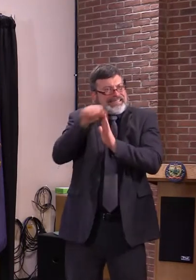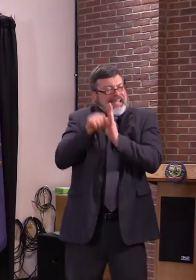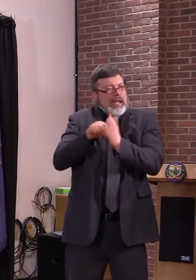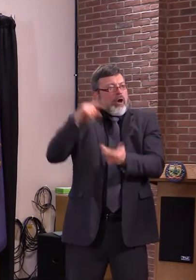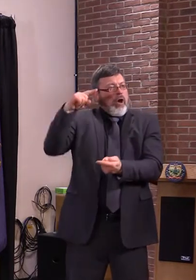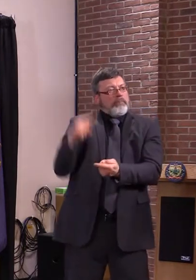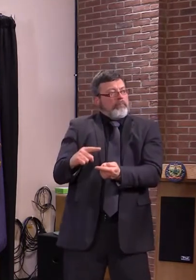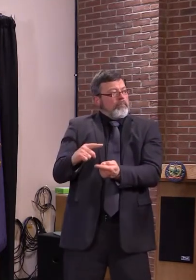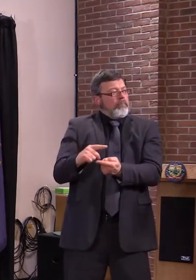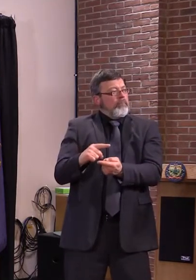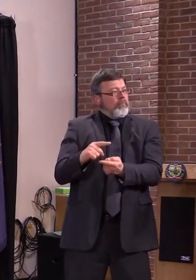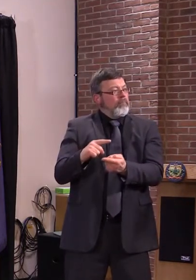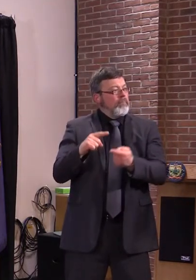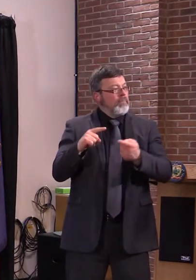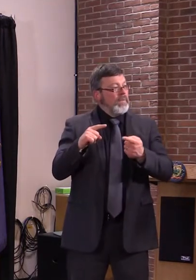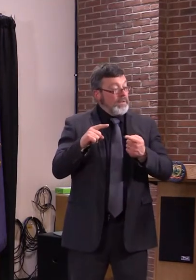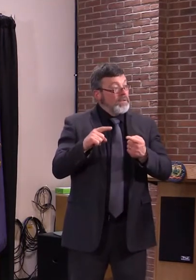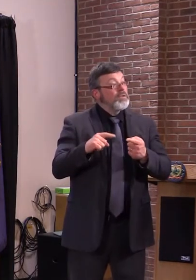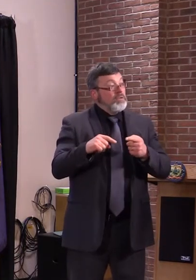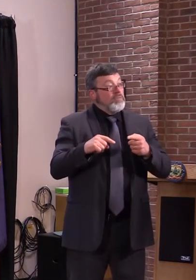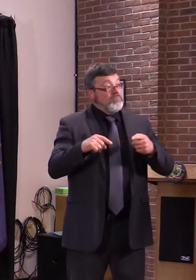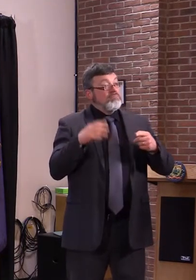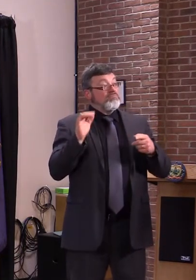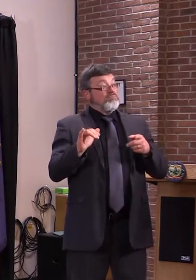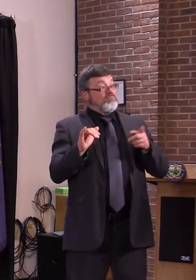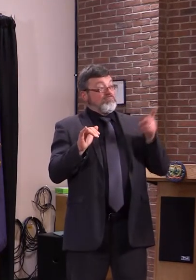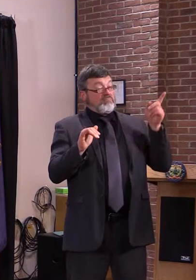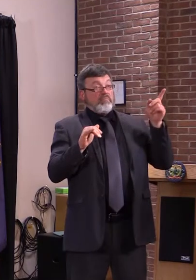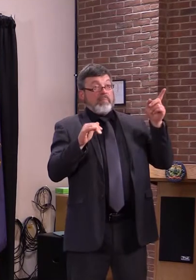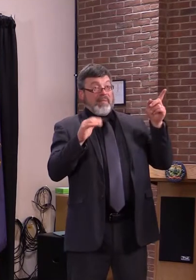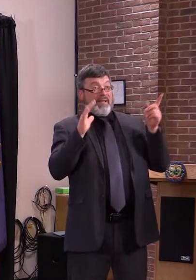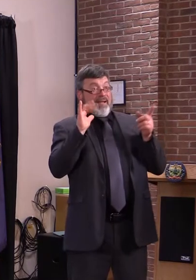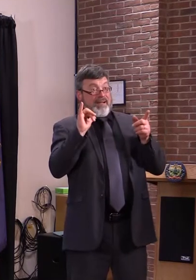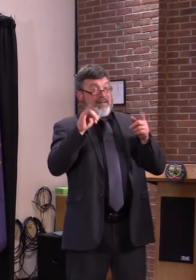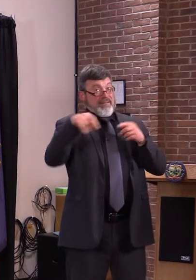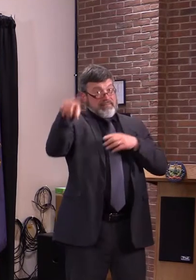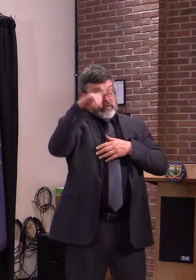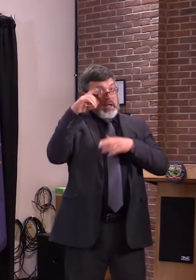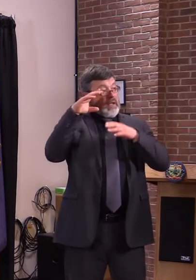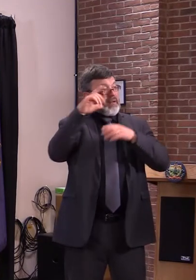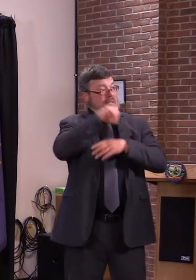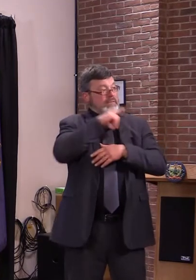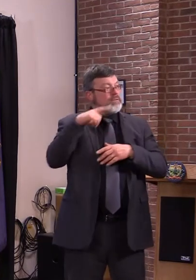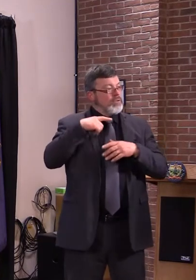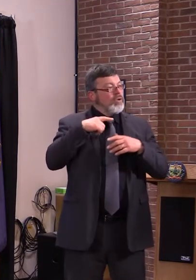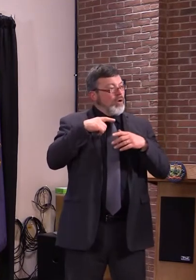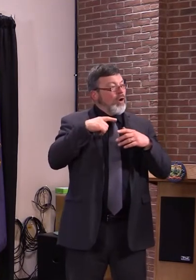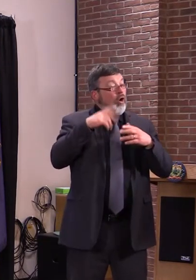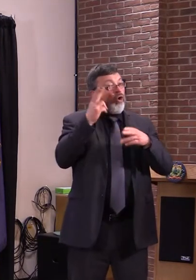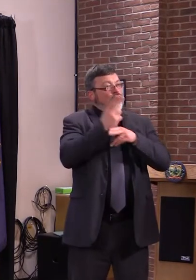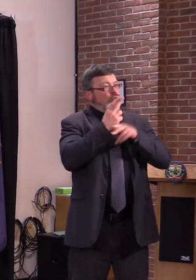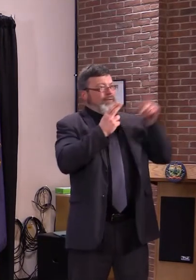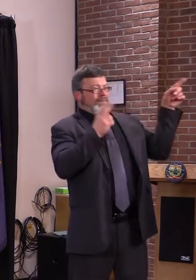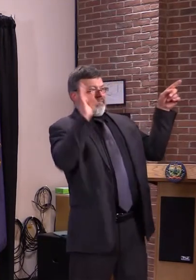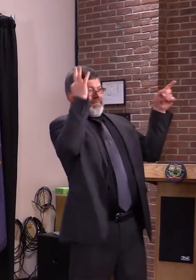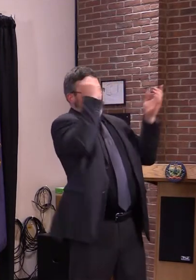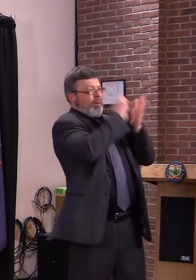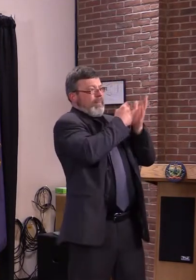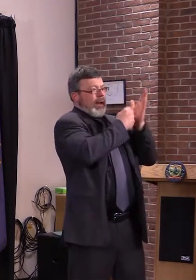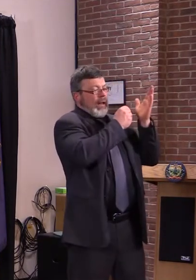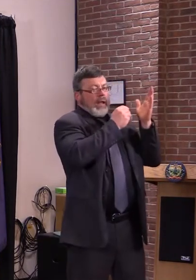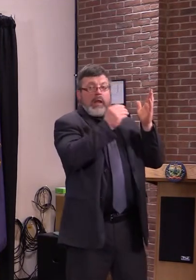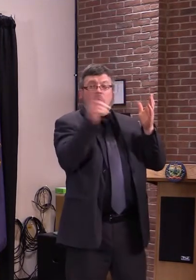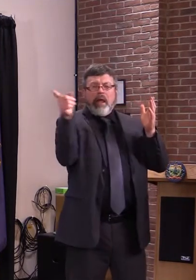The BAA, currently before the conference committee, invests substantial ARPA funds without considering the